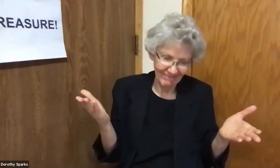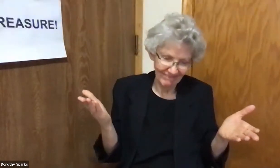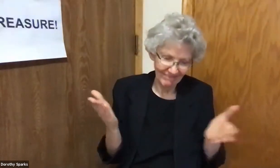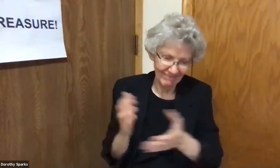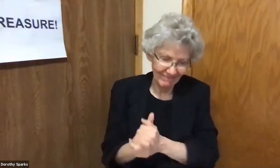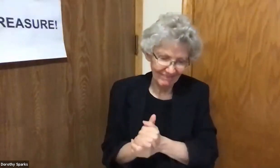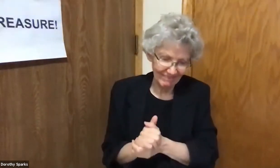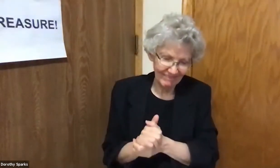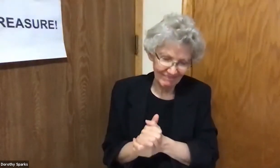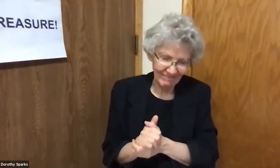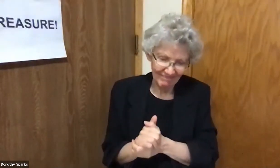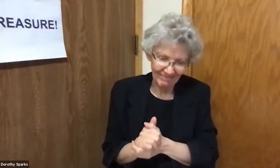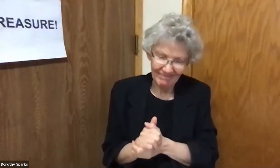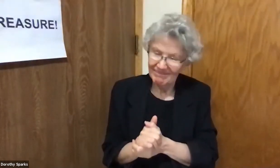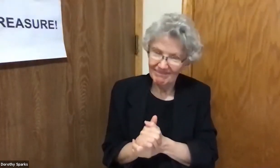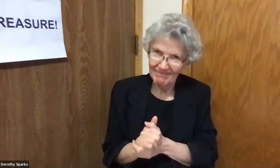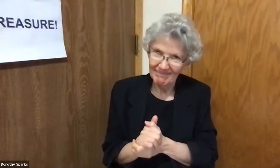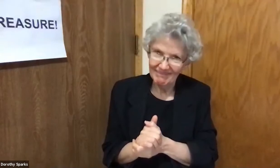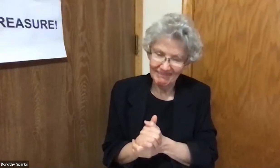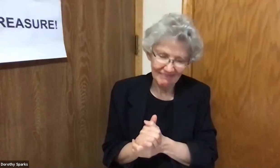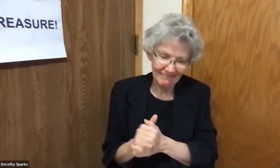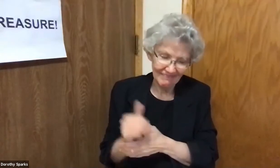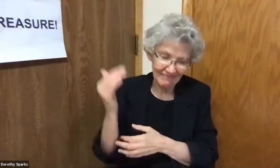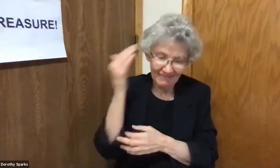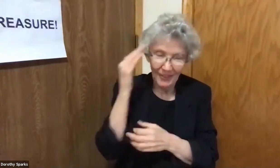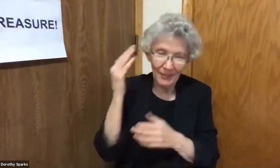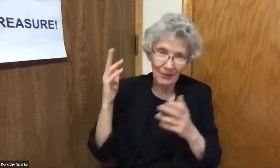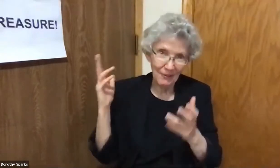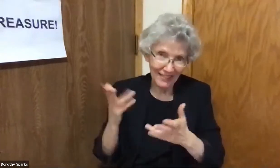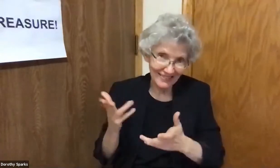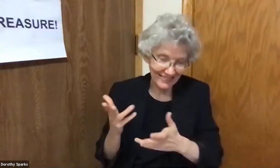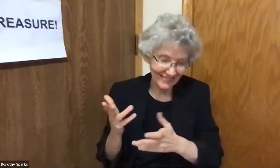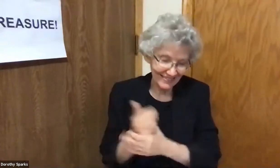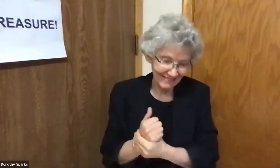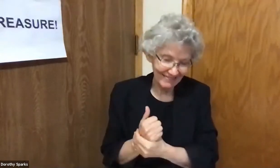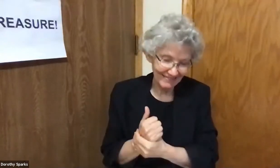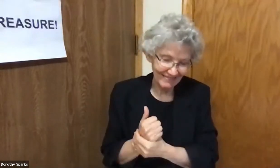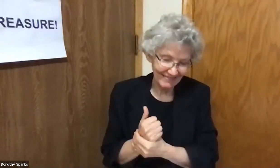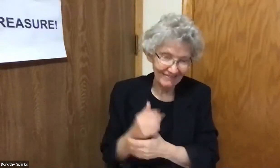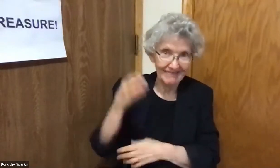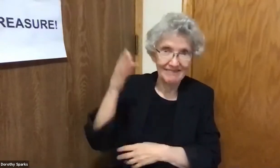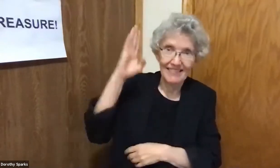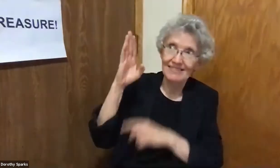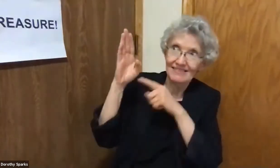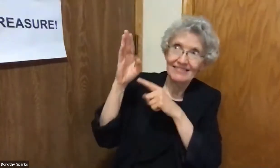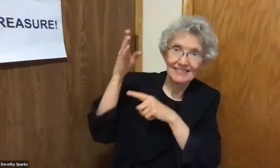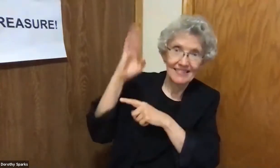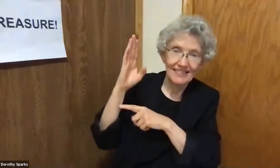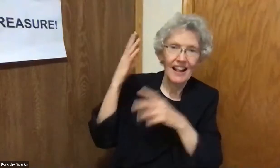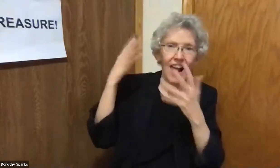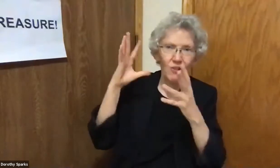We put it out on display. So there are different ways that we show how we treasure or value something.